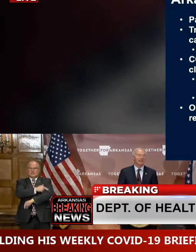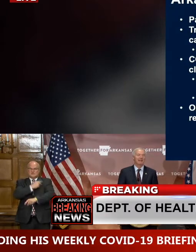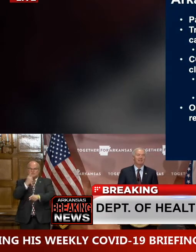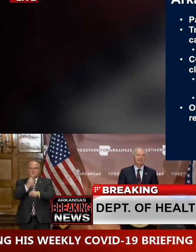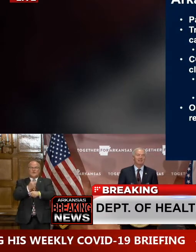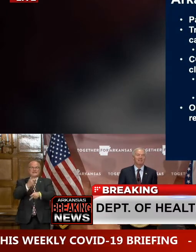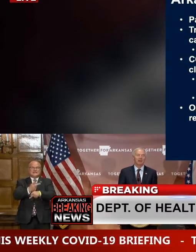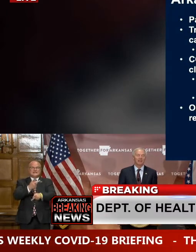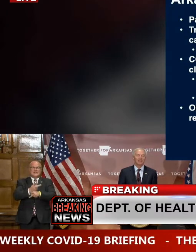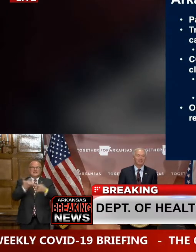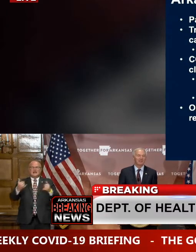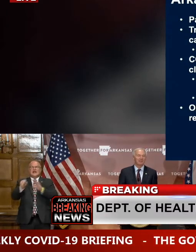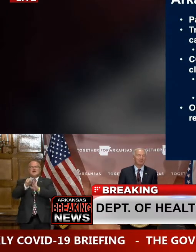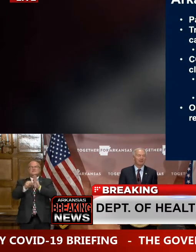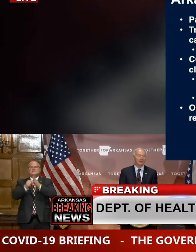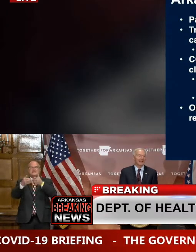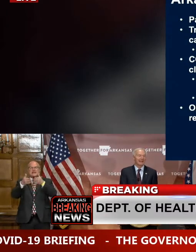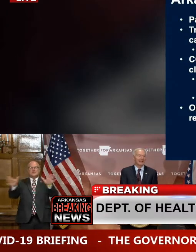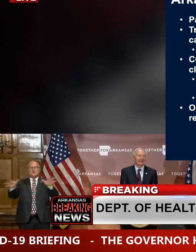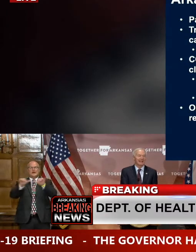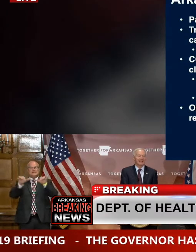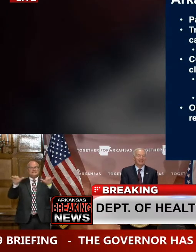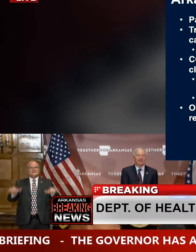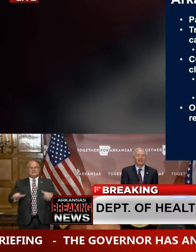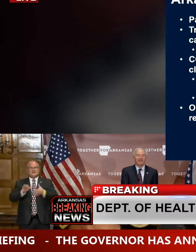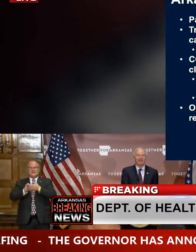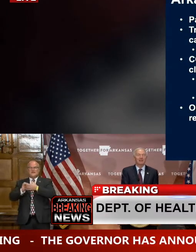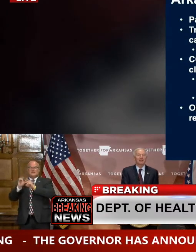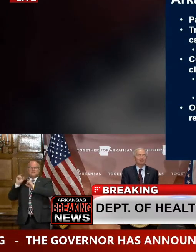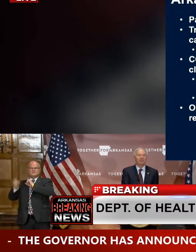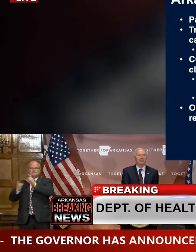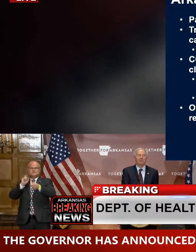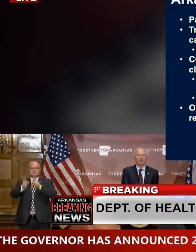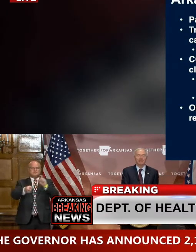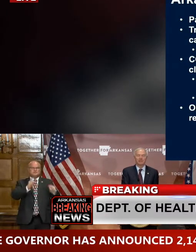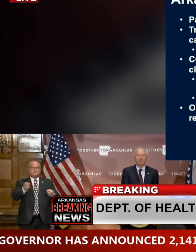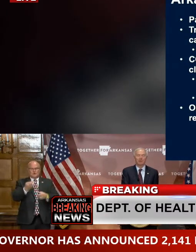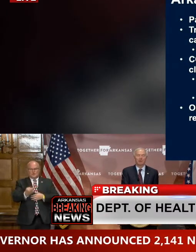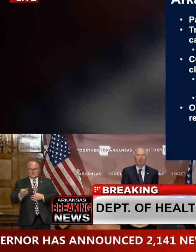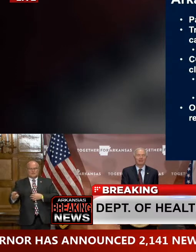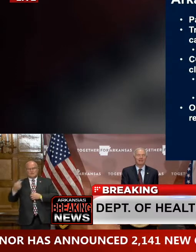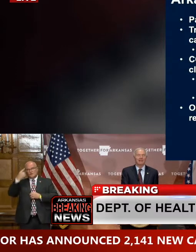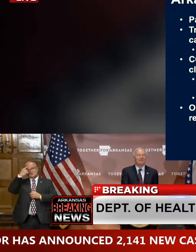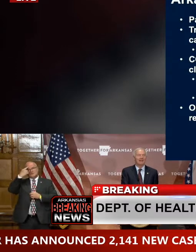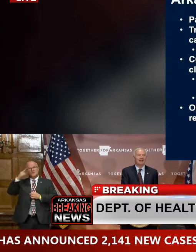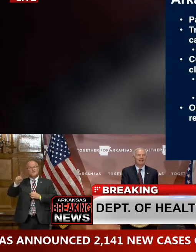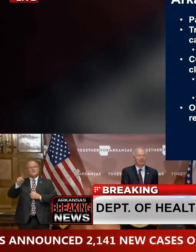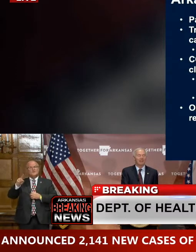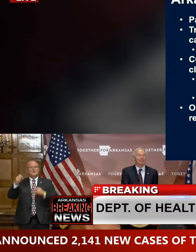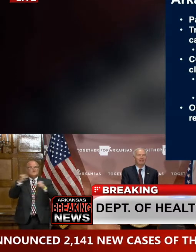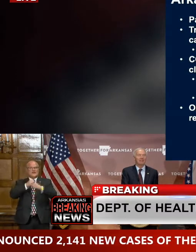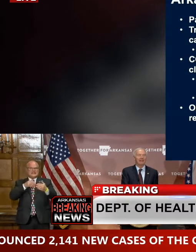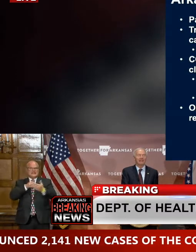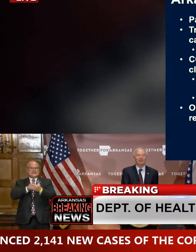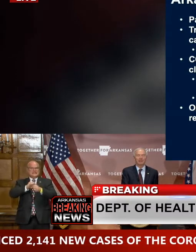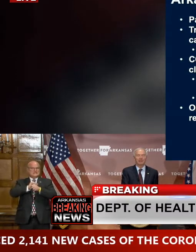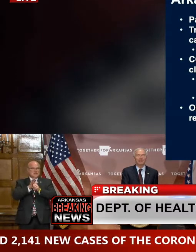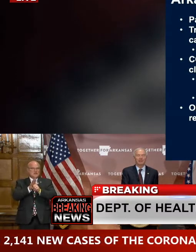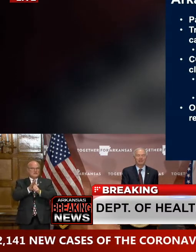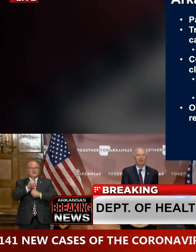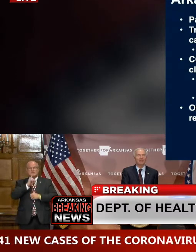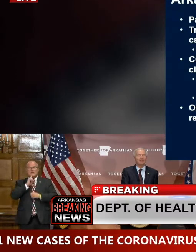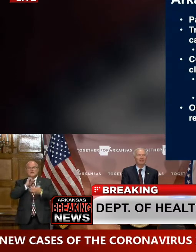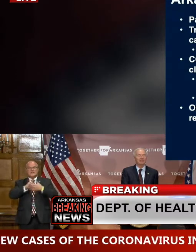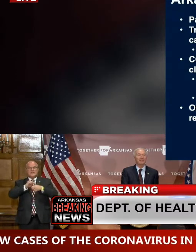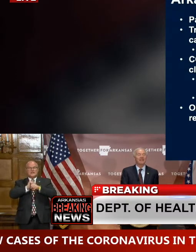Now we can have a statewide system that will allocate scarce resources for fighting COVID and making sure